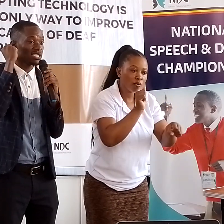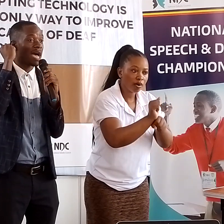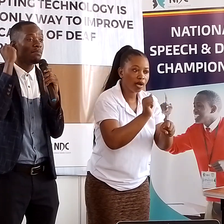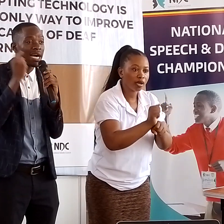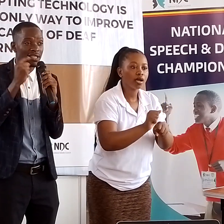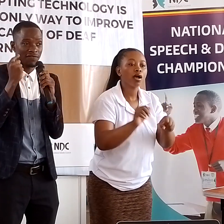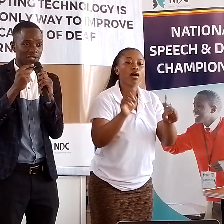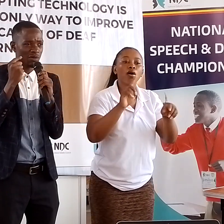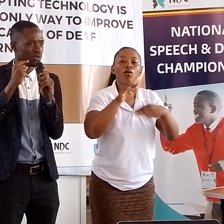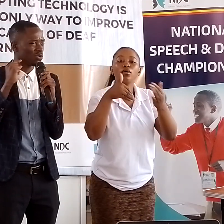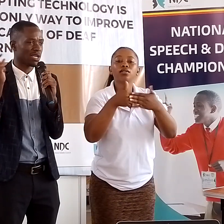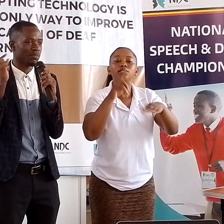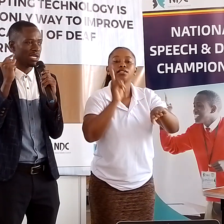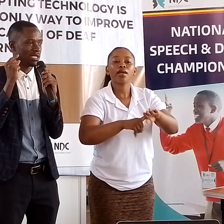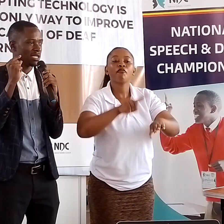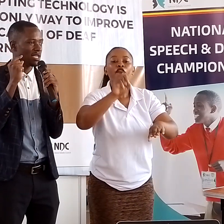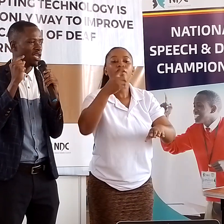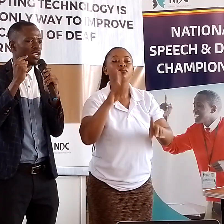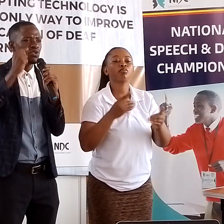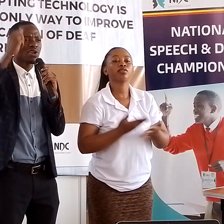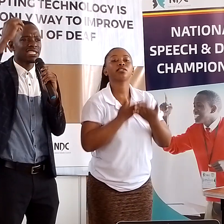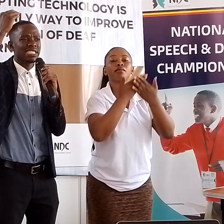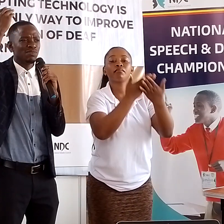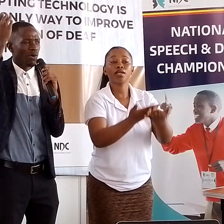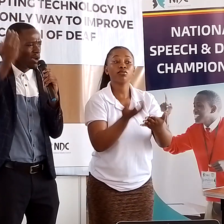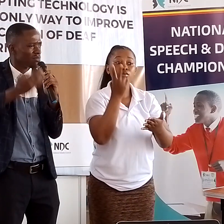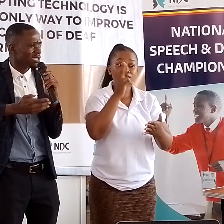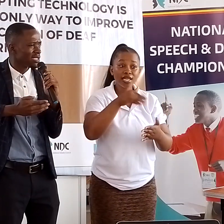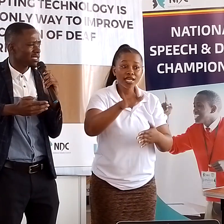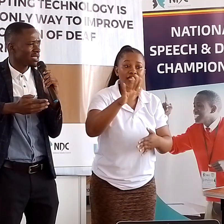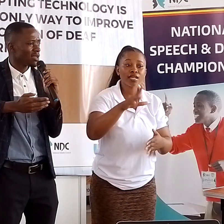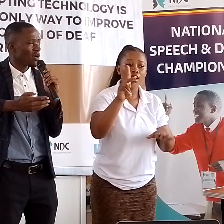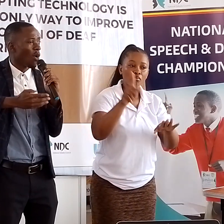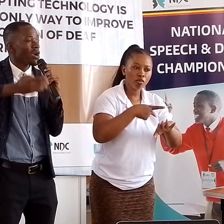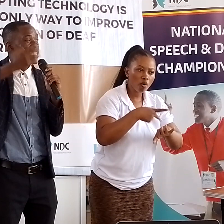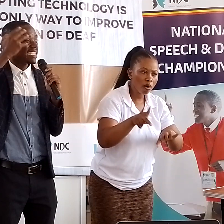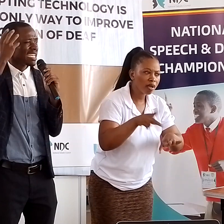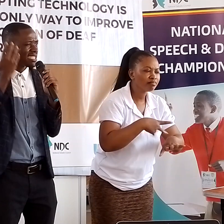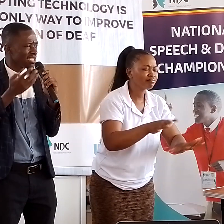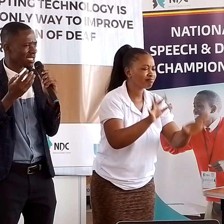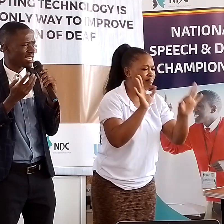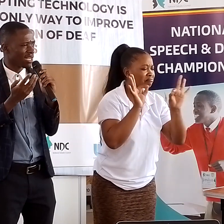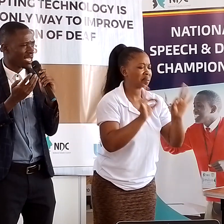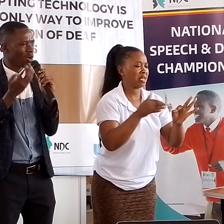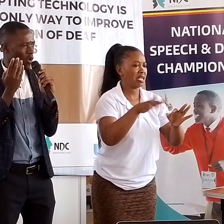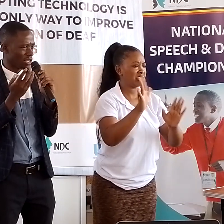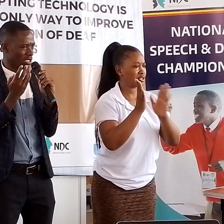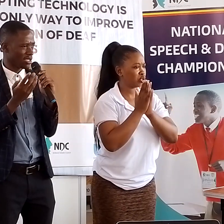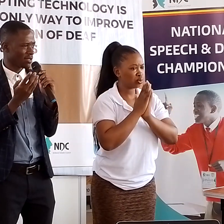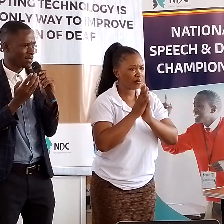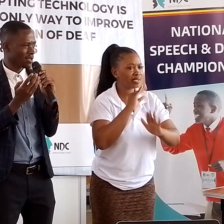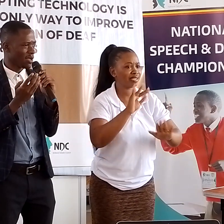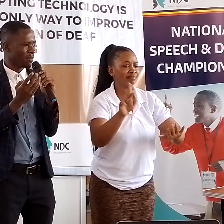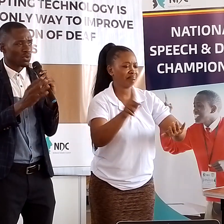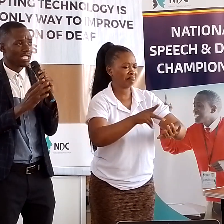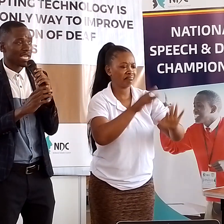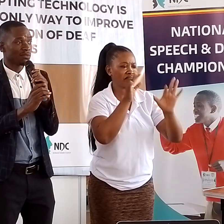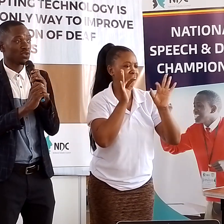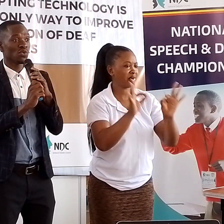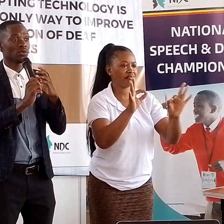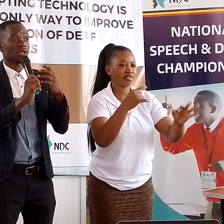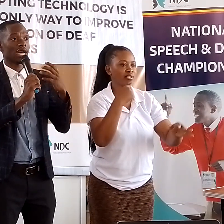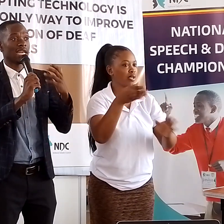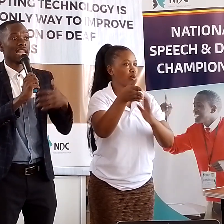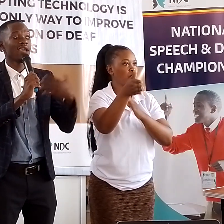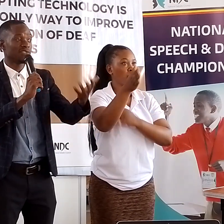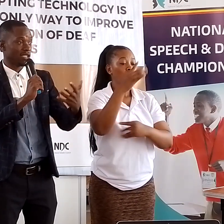he's always among the first people to submit. You look at his poems or his essays, and you're like, God. But when it comes